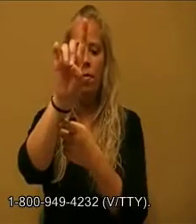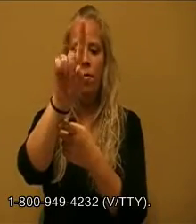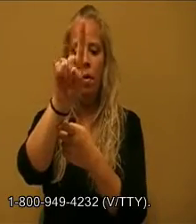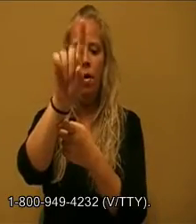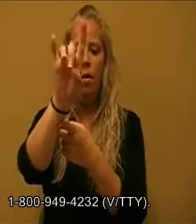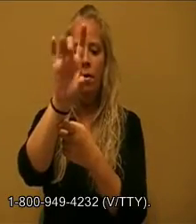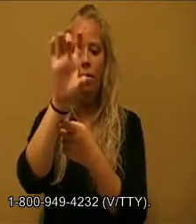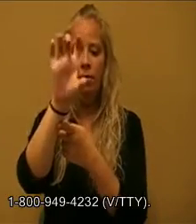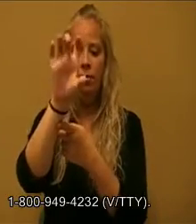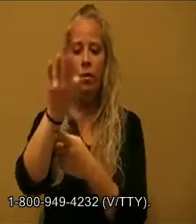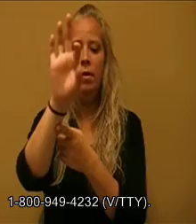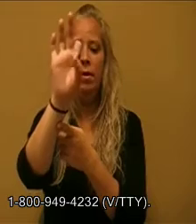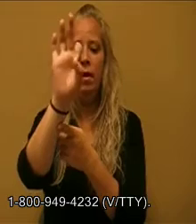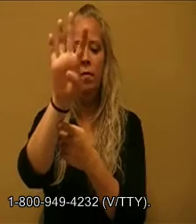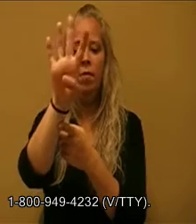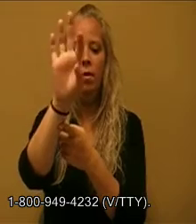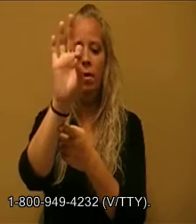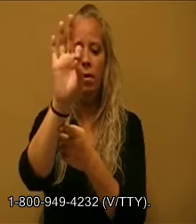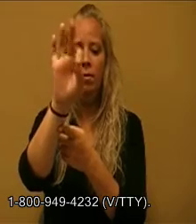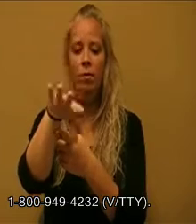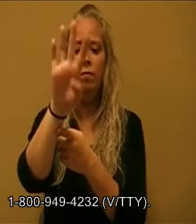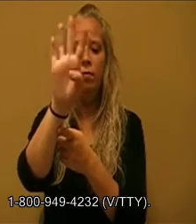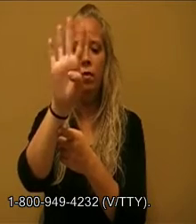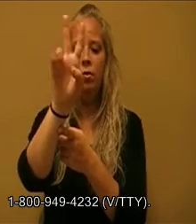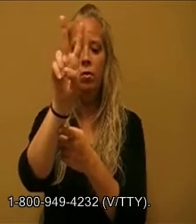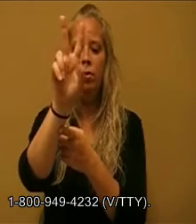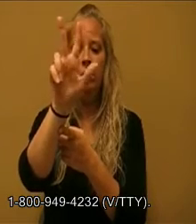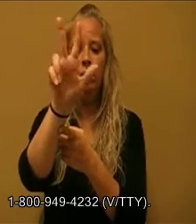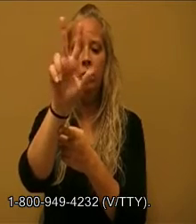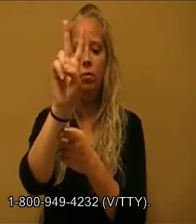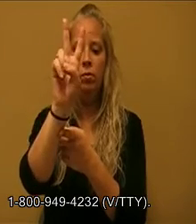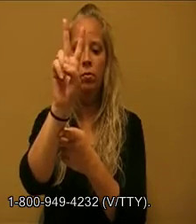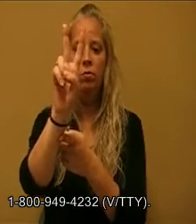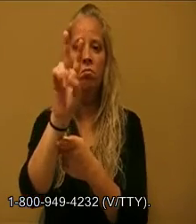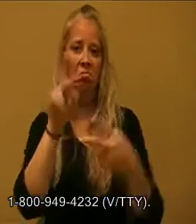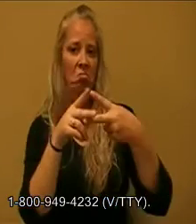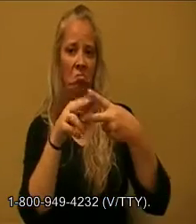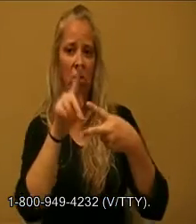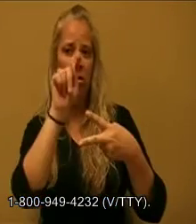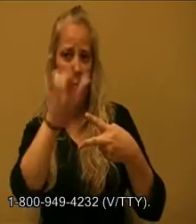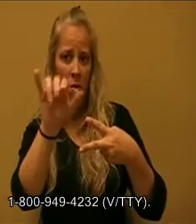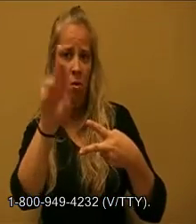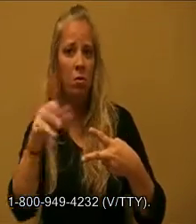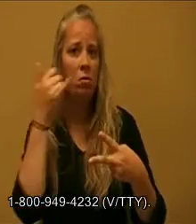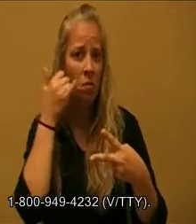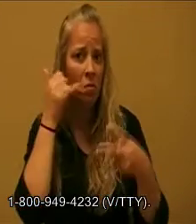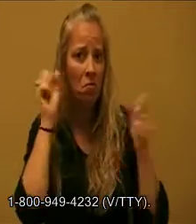1-800-949-4232. That's voice or TTY.